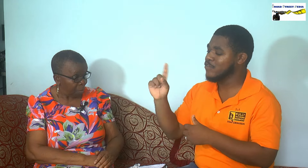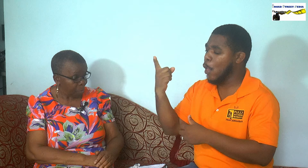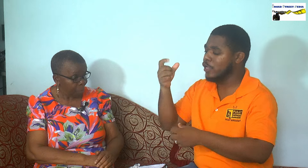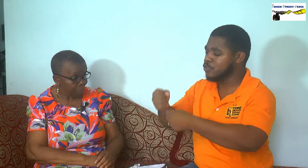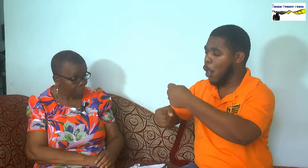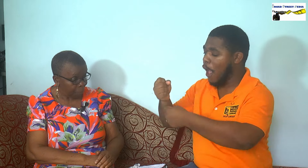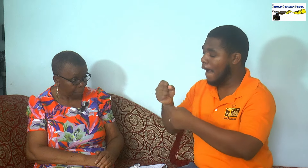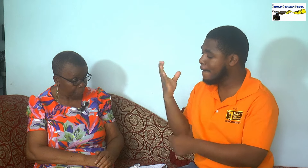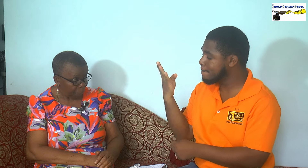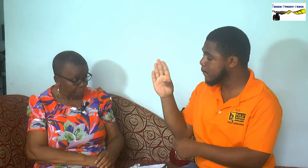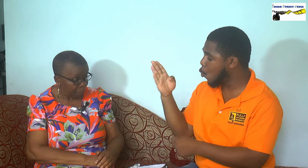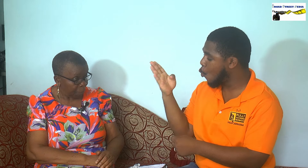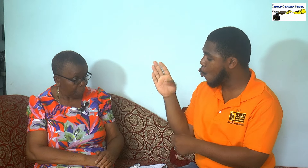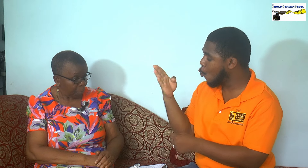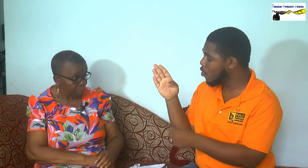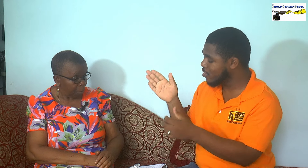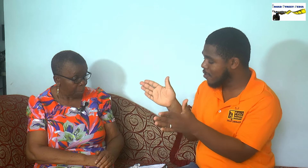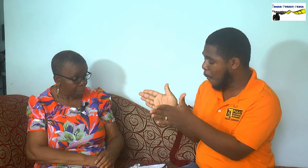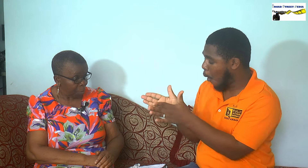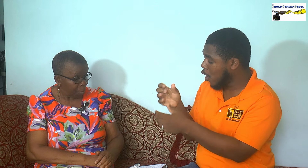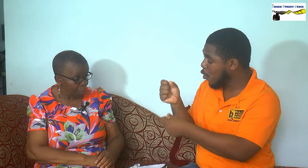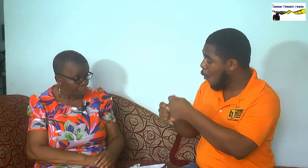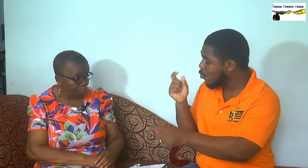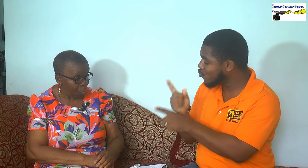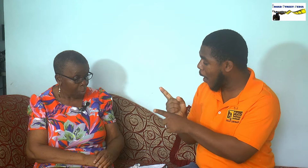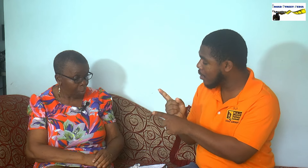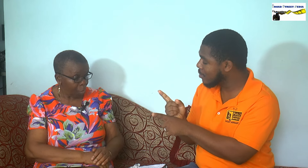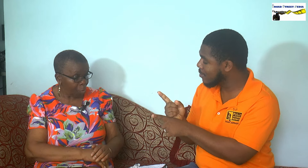remember your first car was blue. A small blue car.